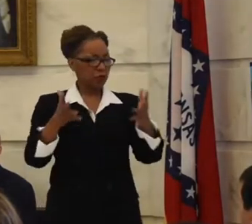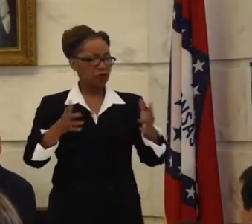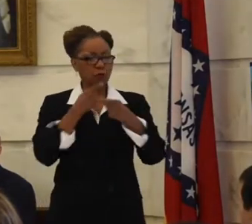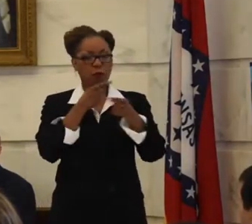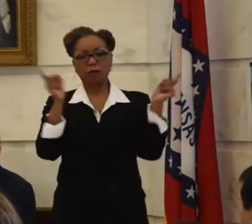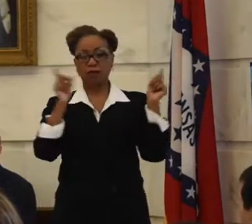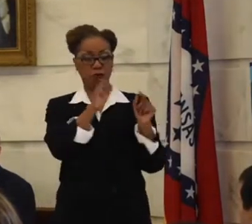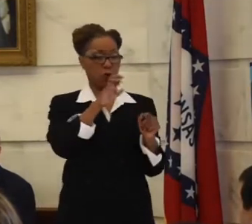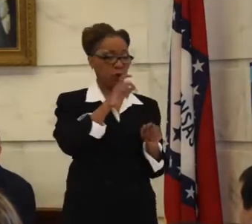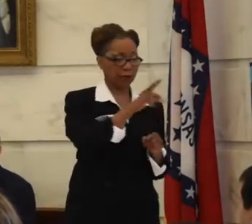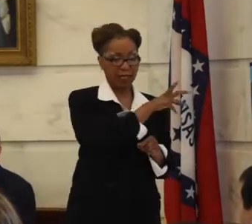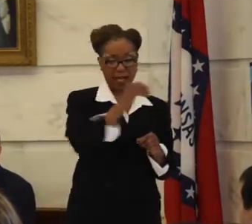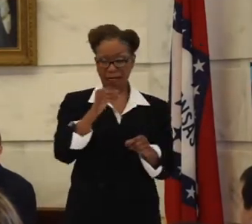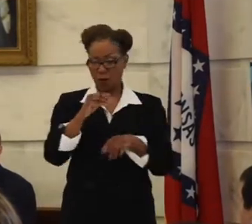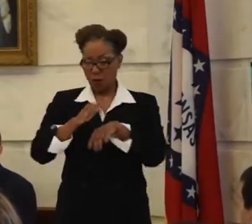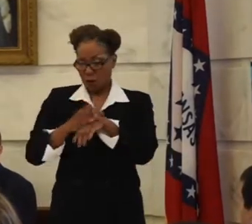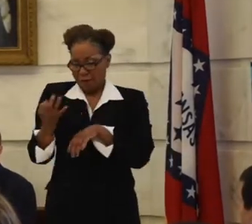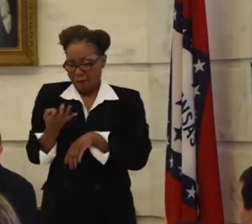Arkansas, and